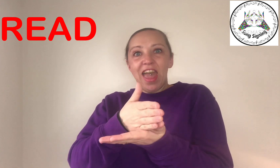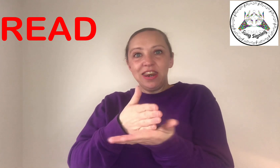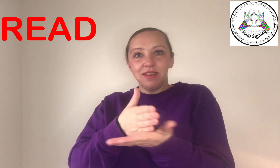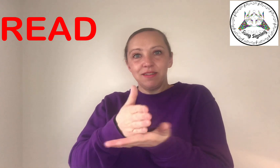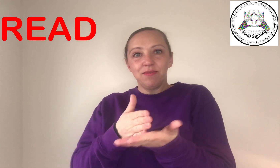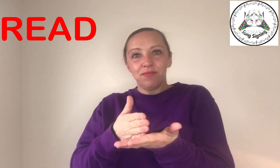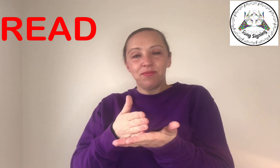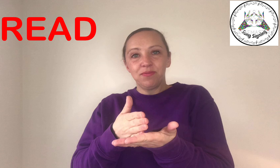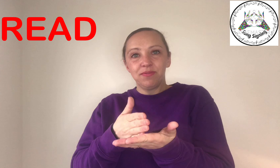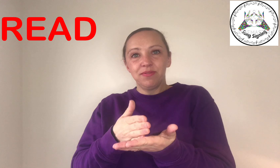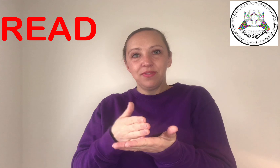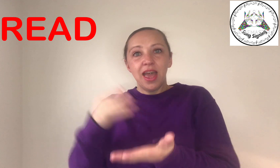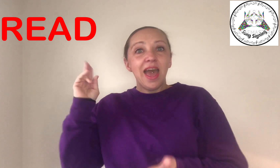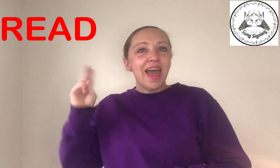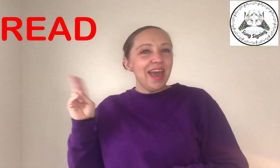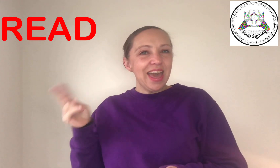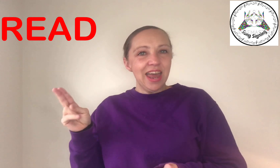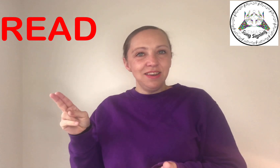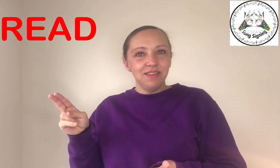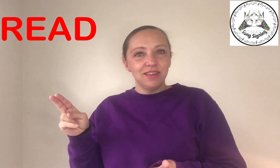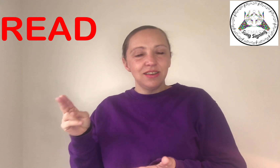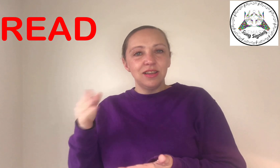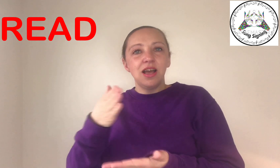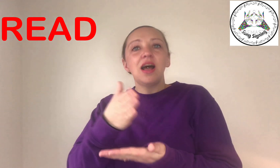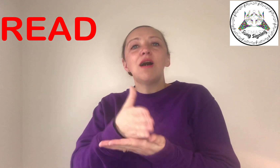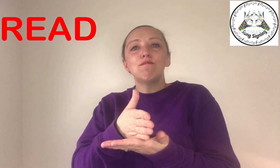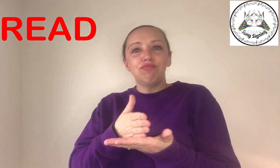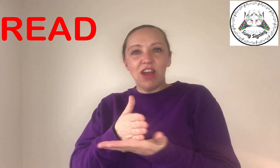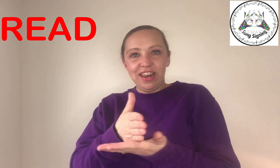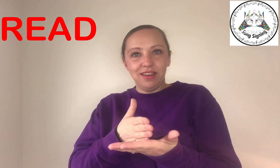Bread. Again, bread.